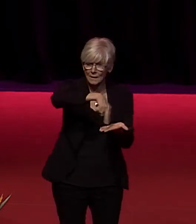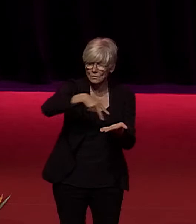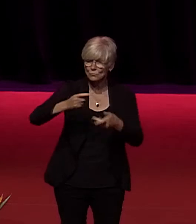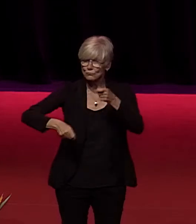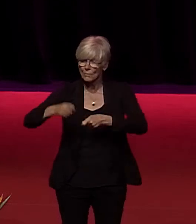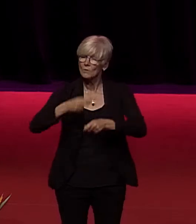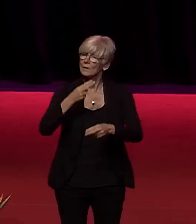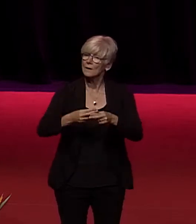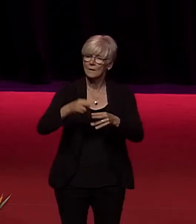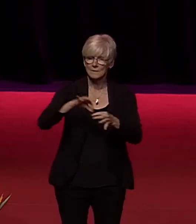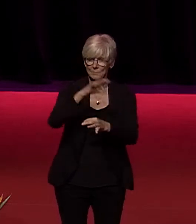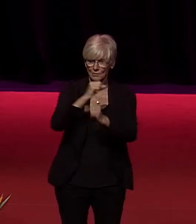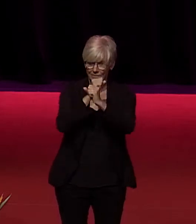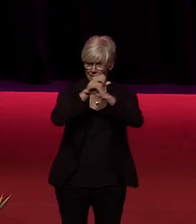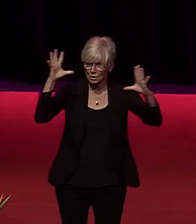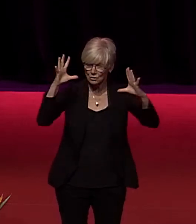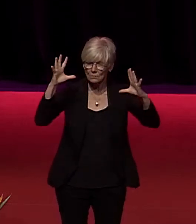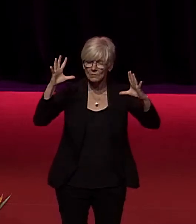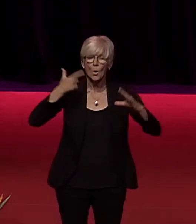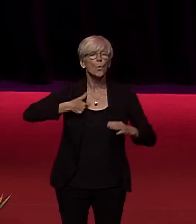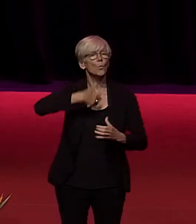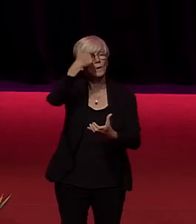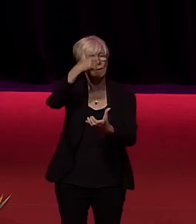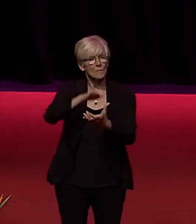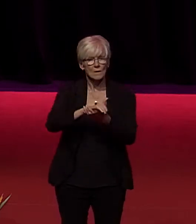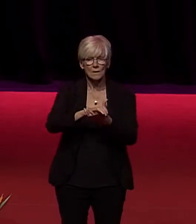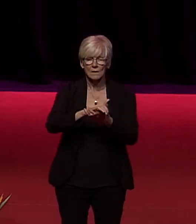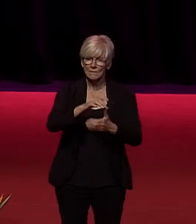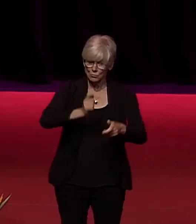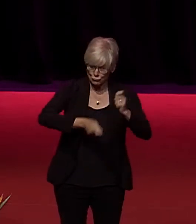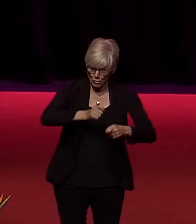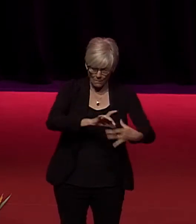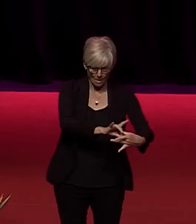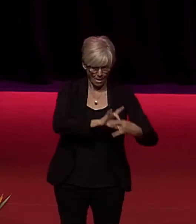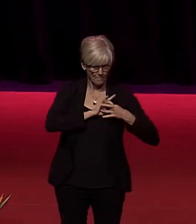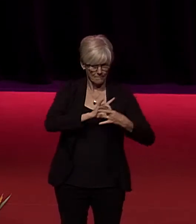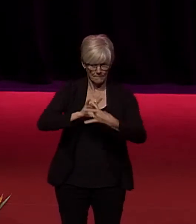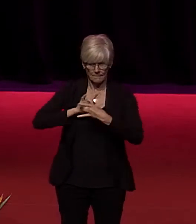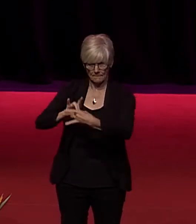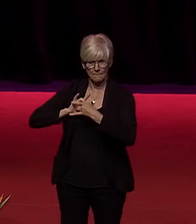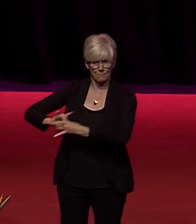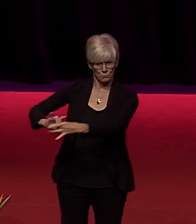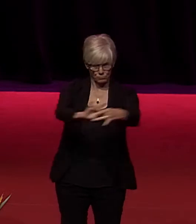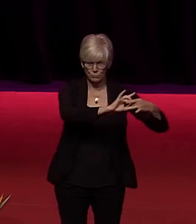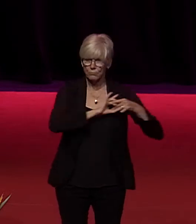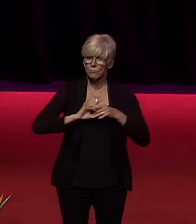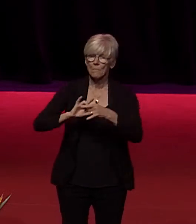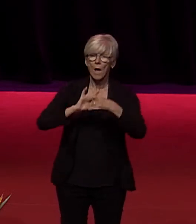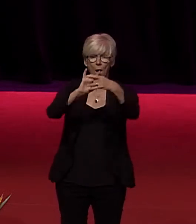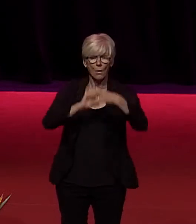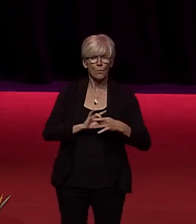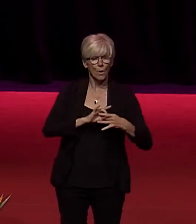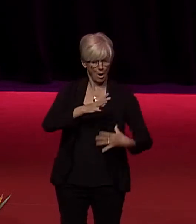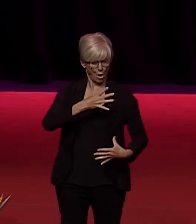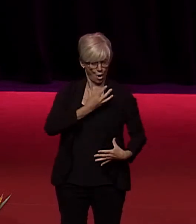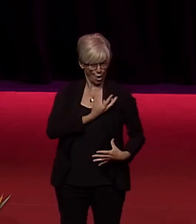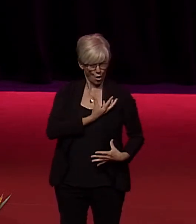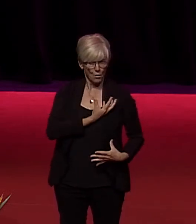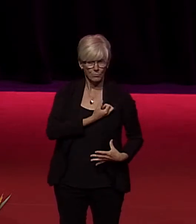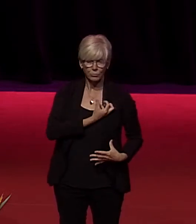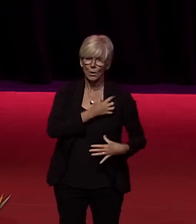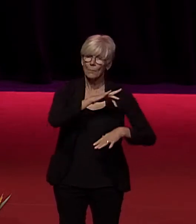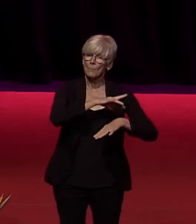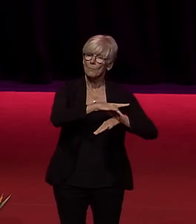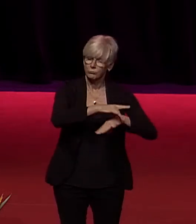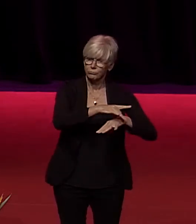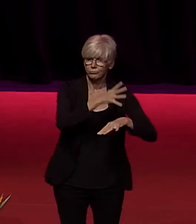We believe that the drum connects us to all things and is the heartbeat of Mother Earth. Today, we call upon this group to give thanks